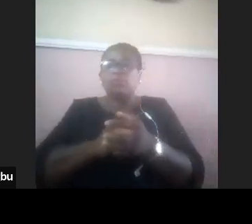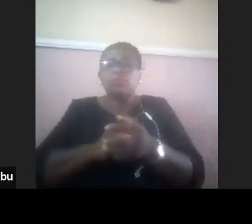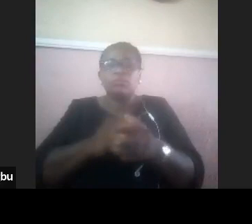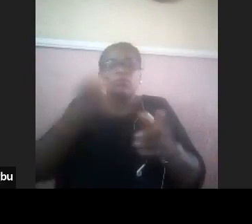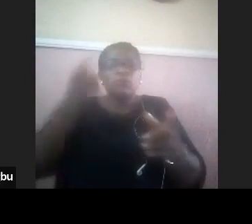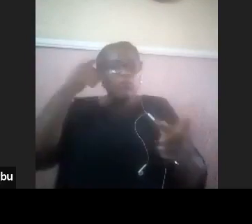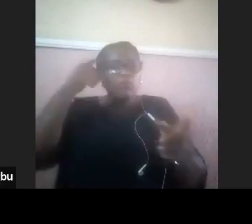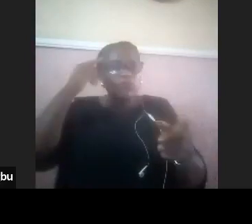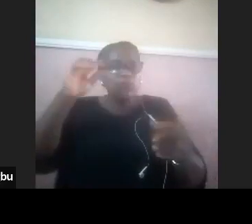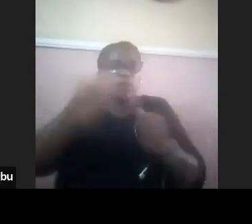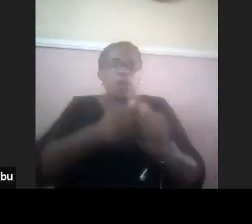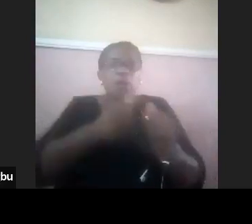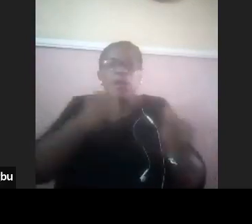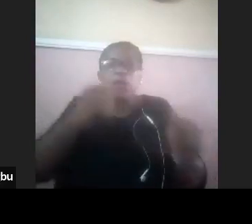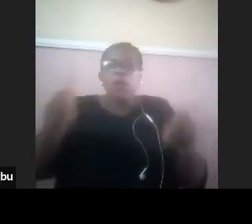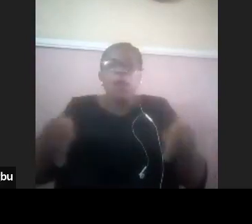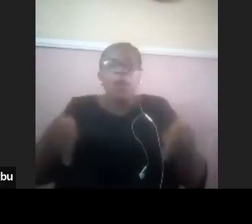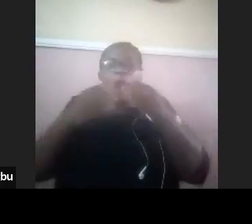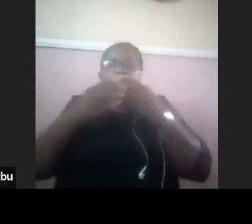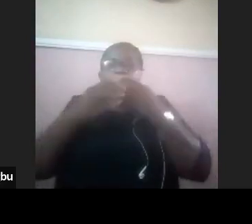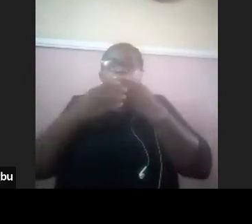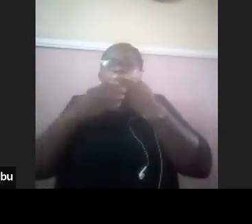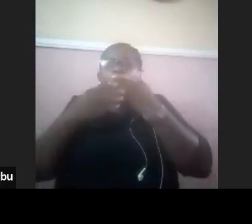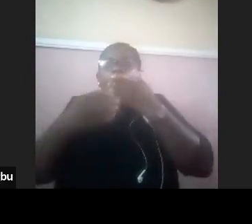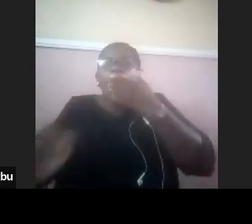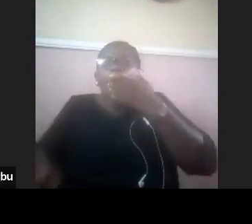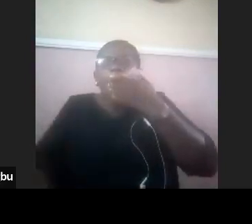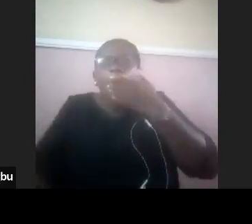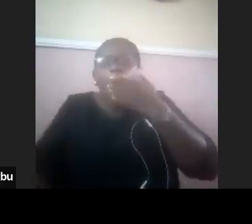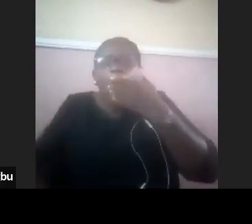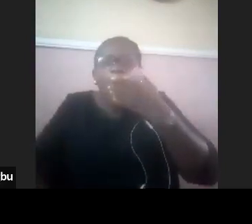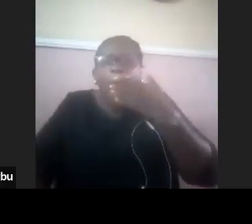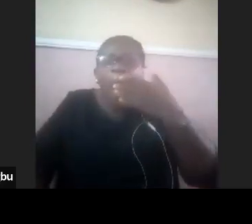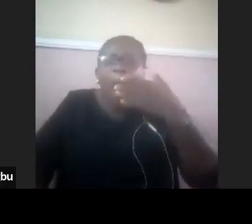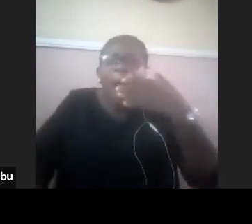they wanted to do something else, and